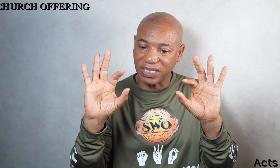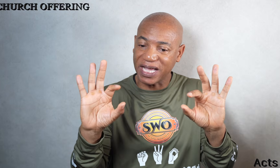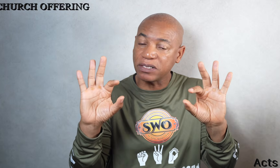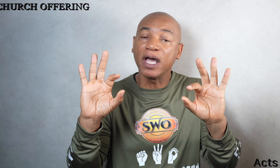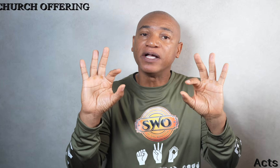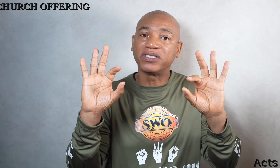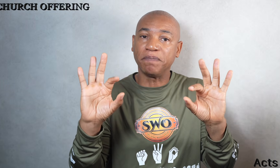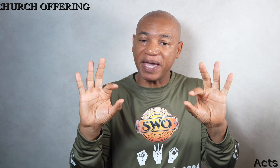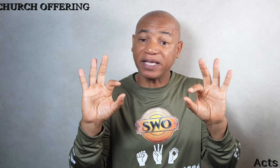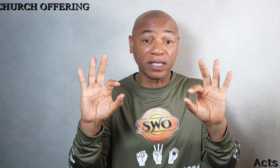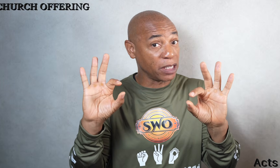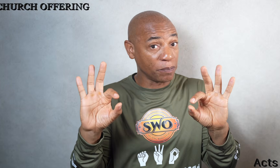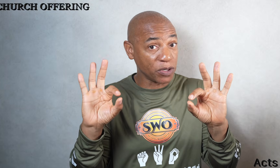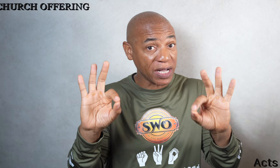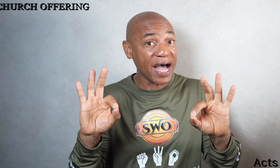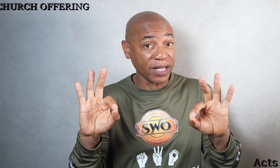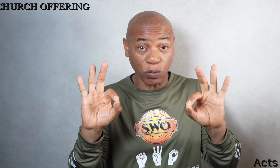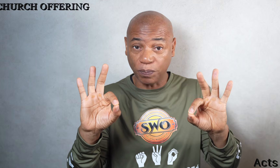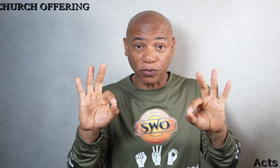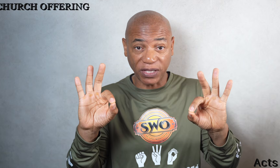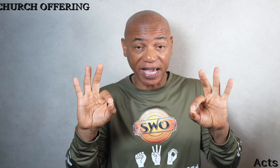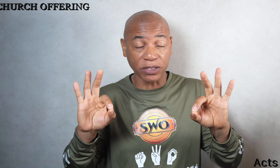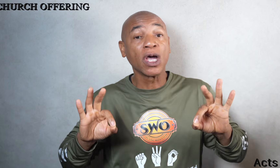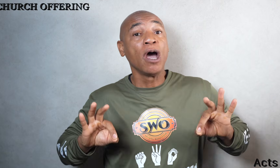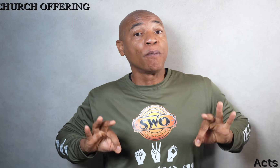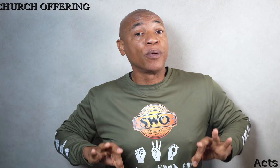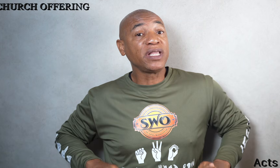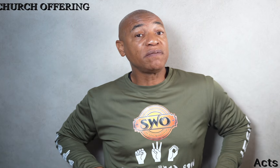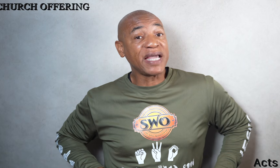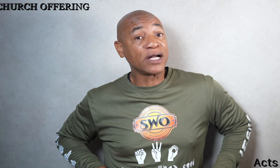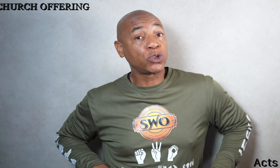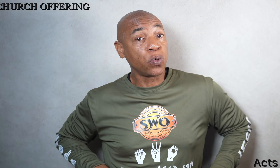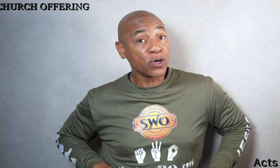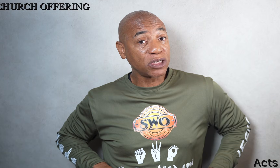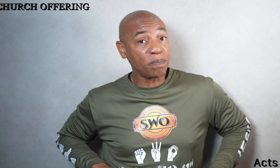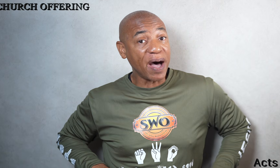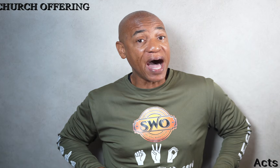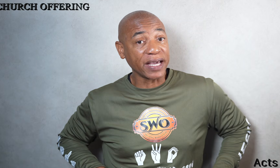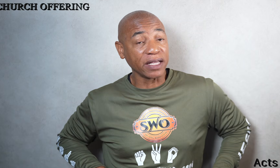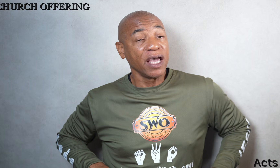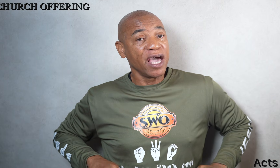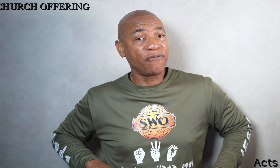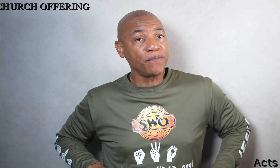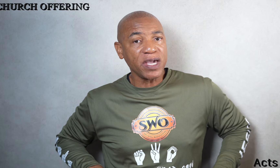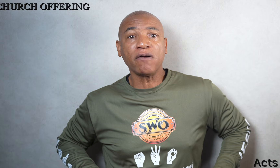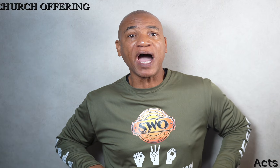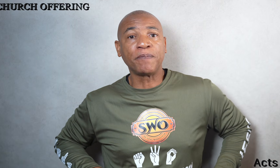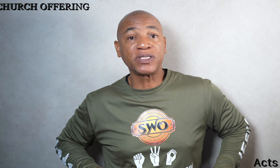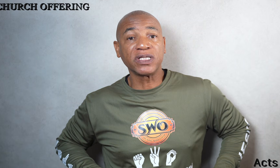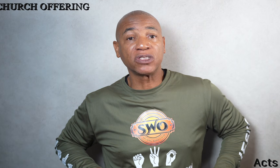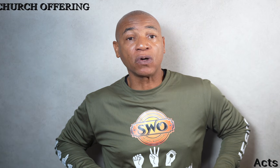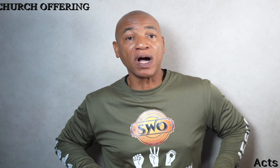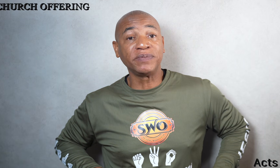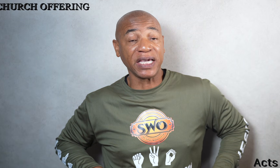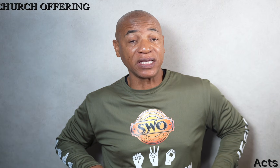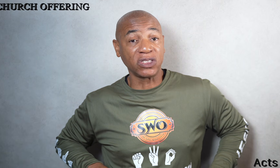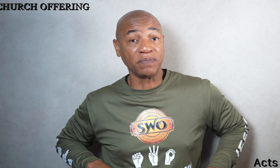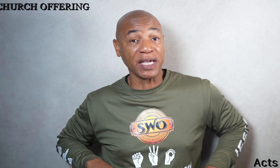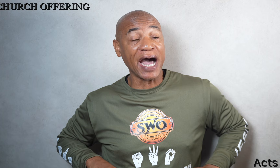pretend to make the number 9 with both hands. Bring them down towards the pocket. And from here, I pretend as though I'm taking something out